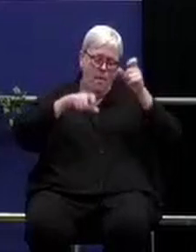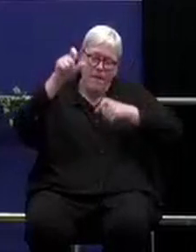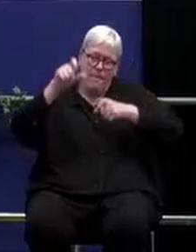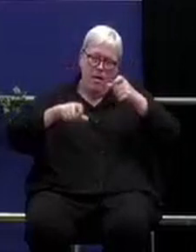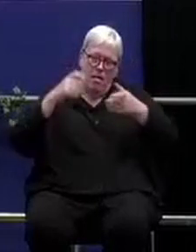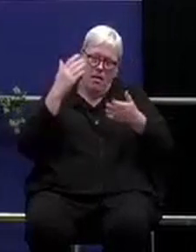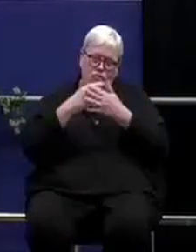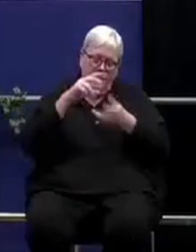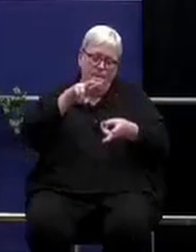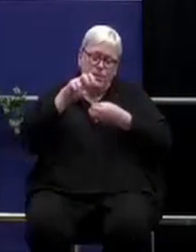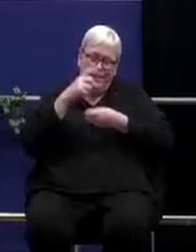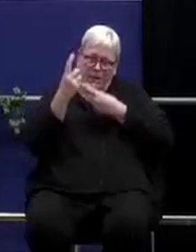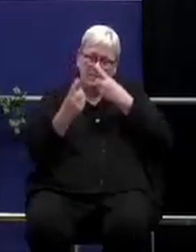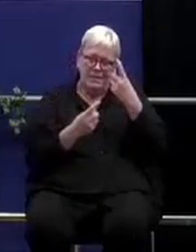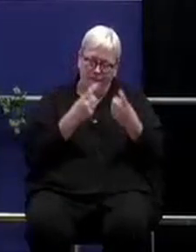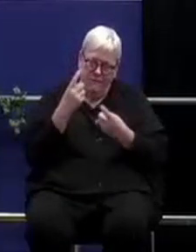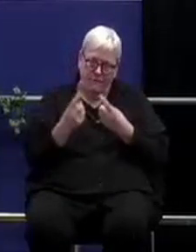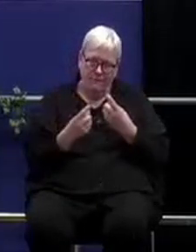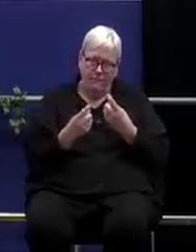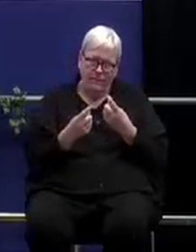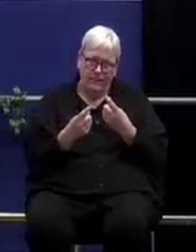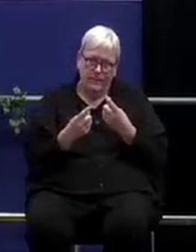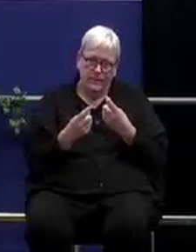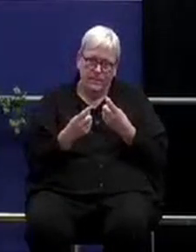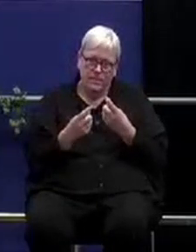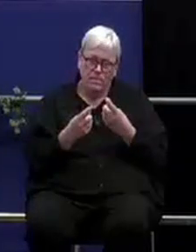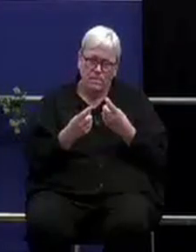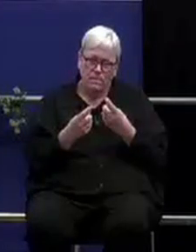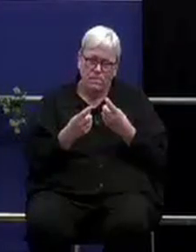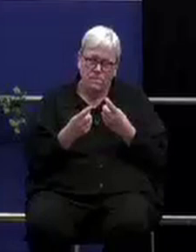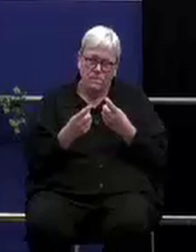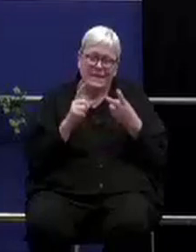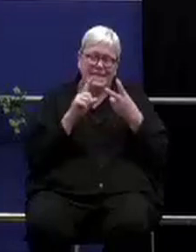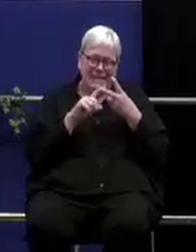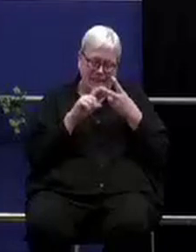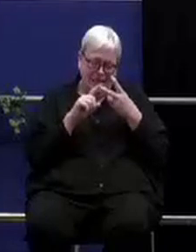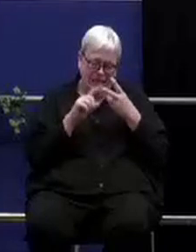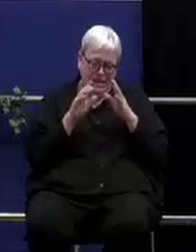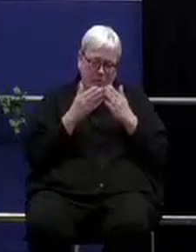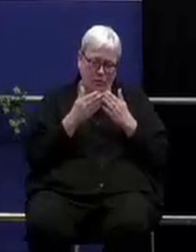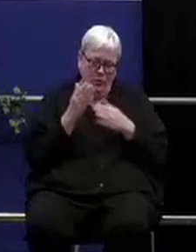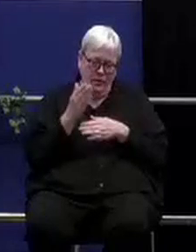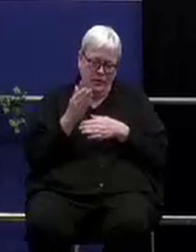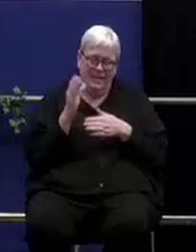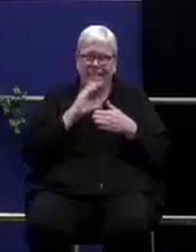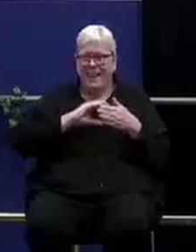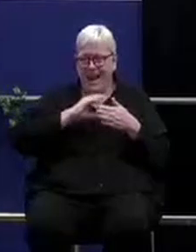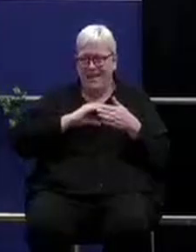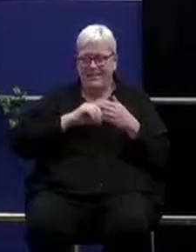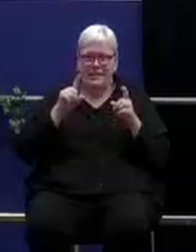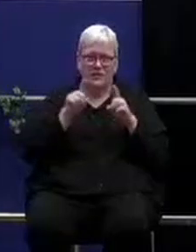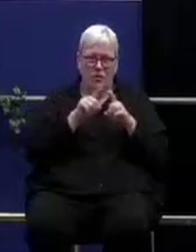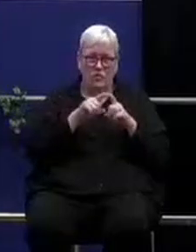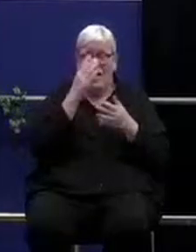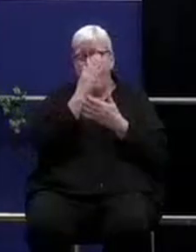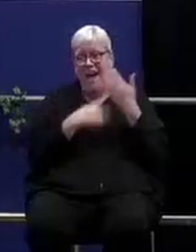you perceive yourself. And then in the second novel, again, the character is also half Egyptian.